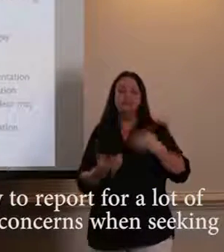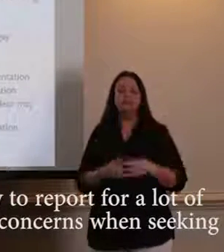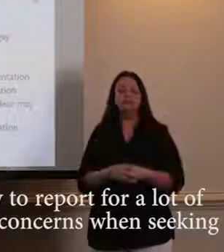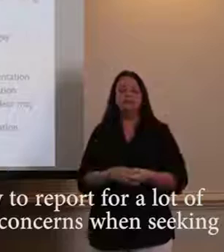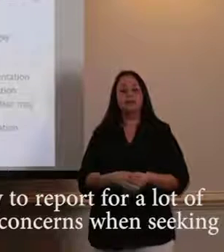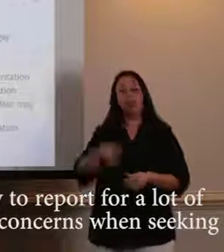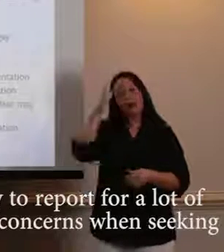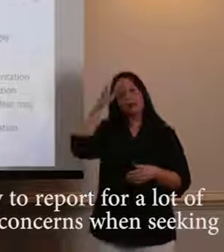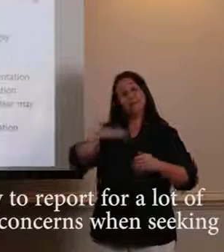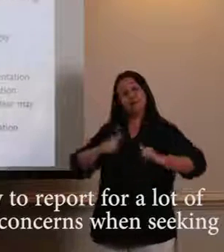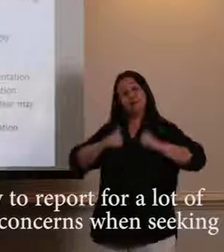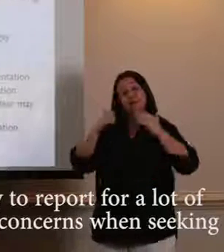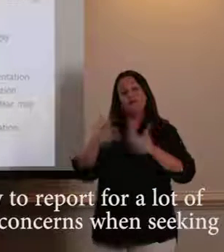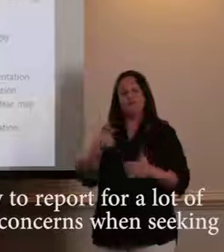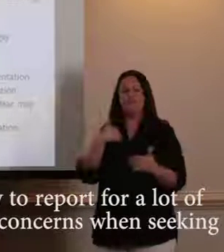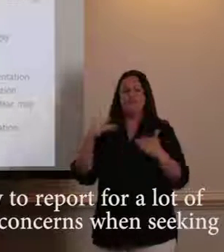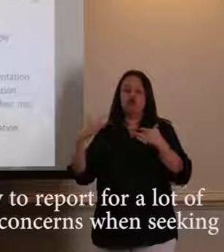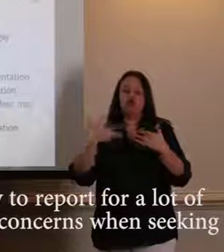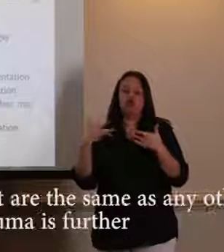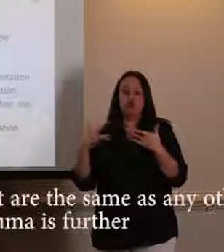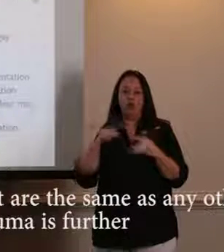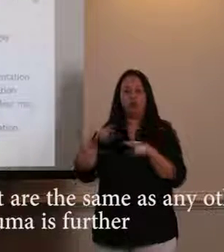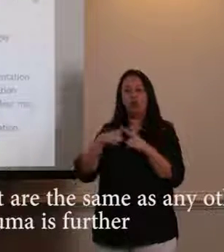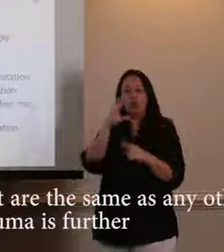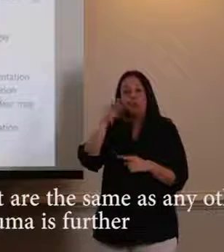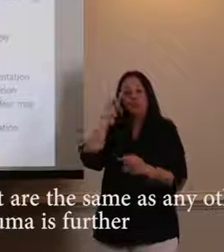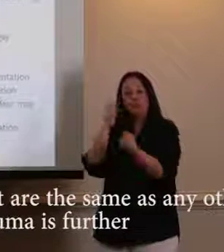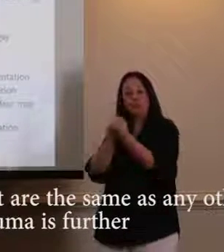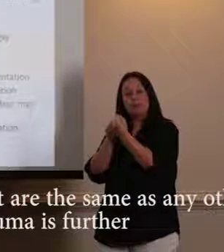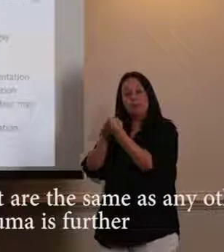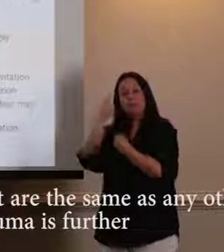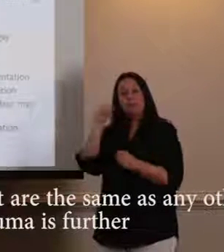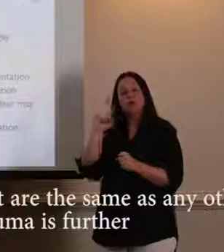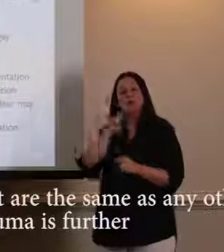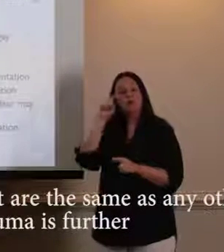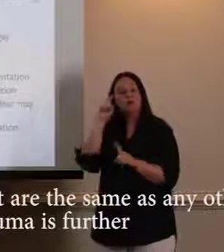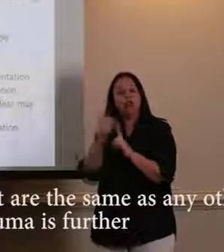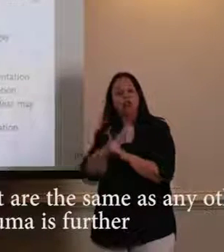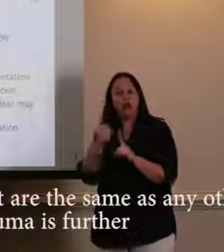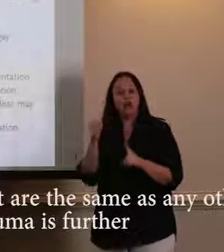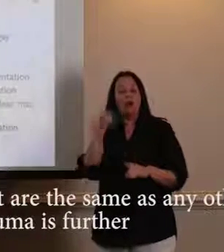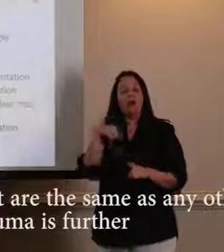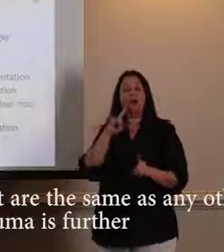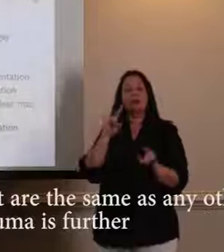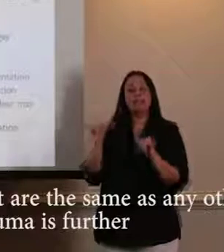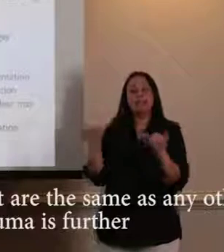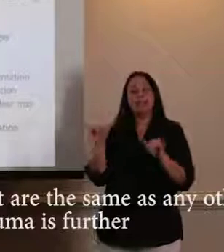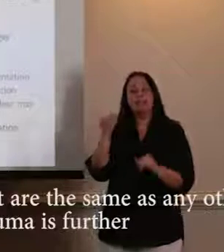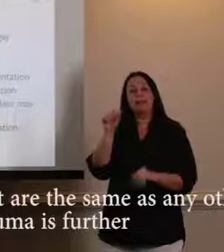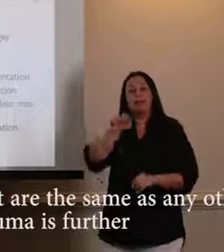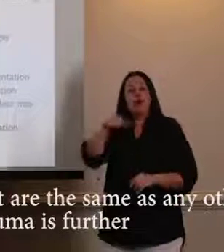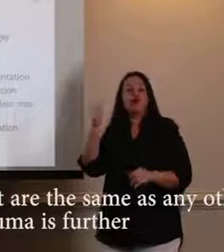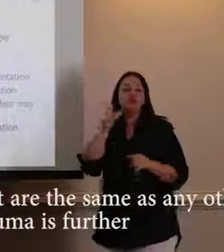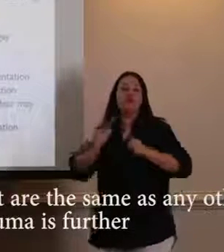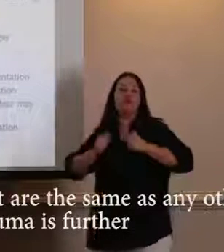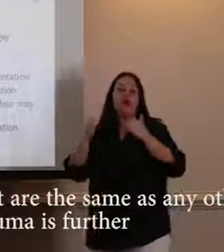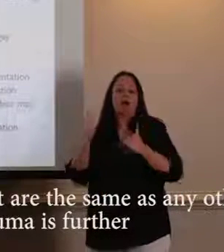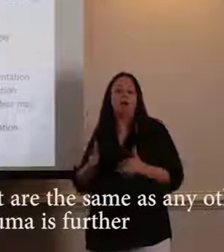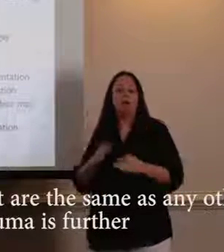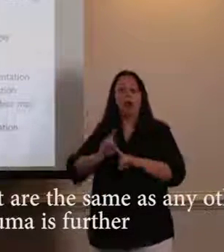Male survivors have concerns when seeking support for sexual assault that are the same as any other survivor, but then their trauma